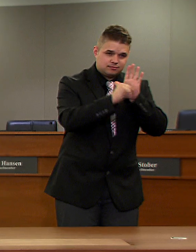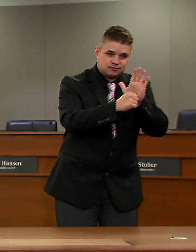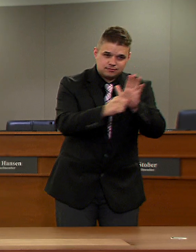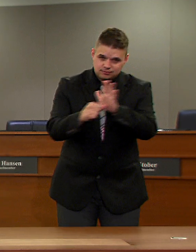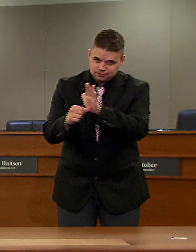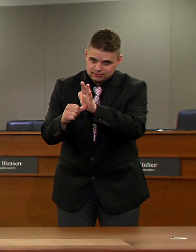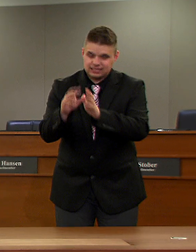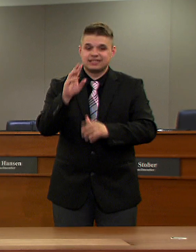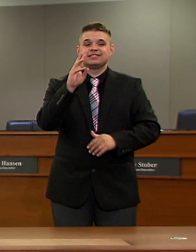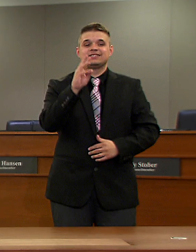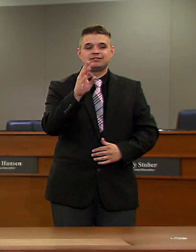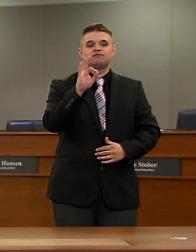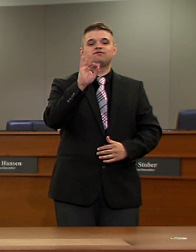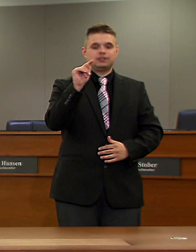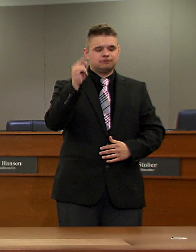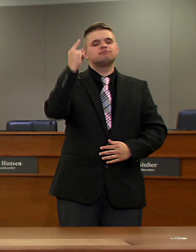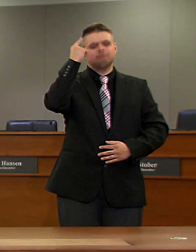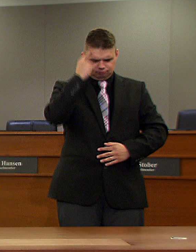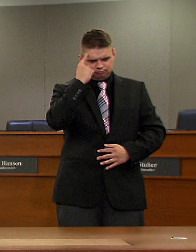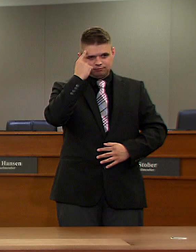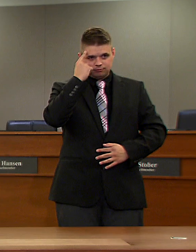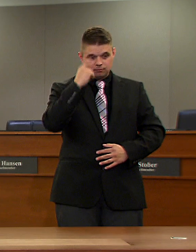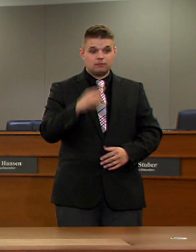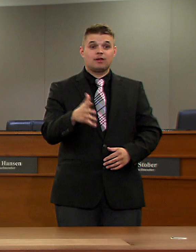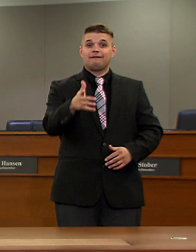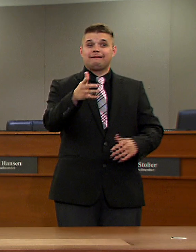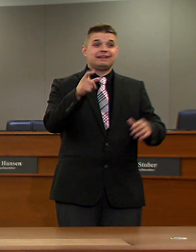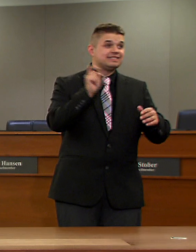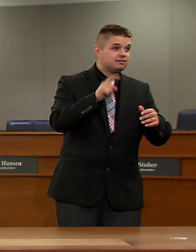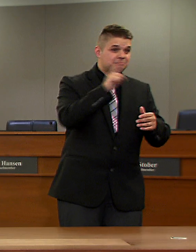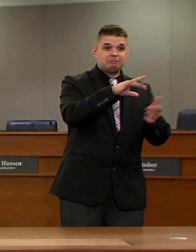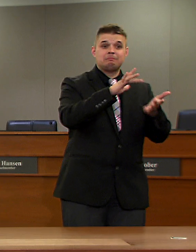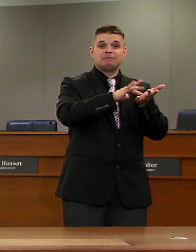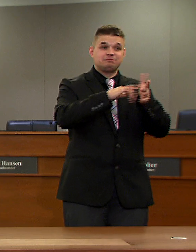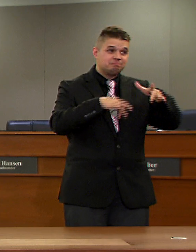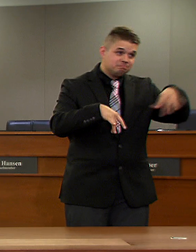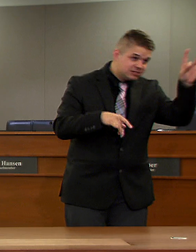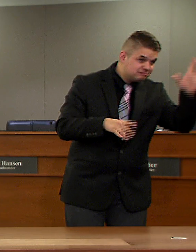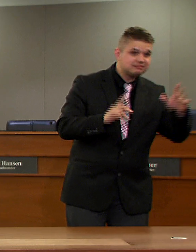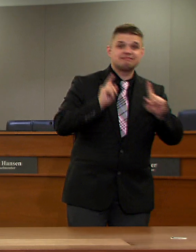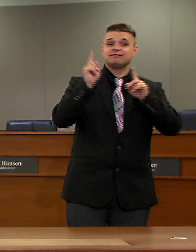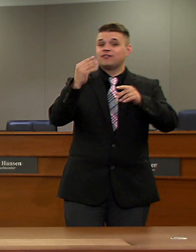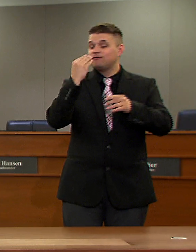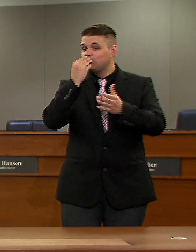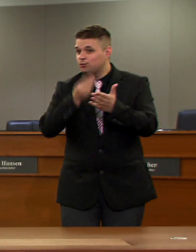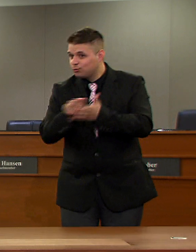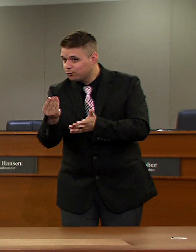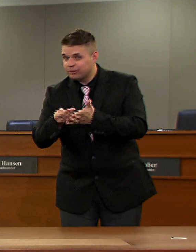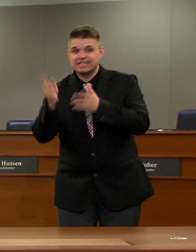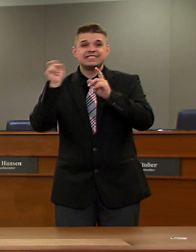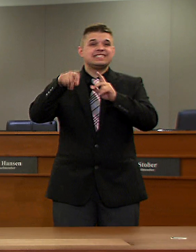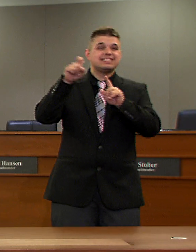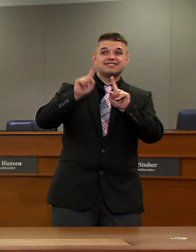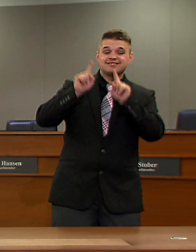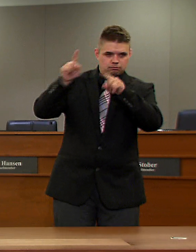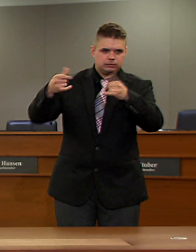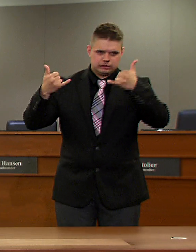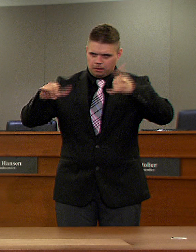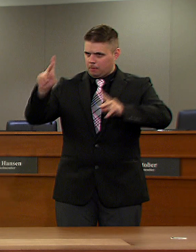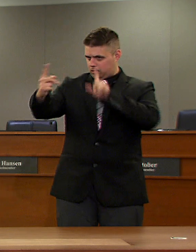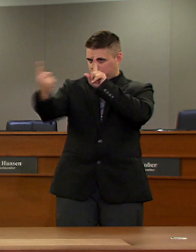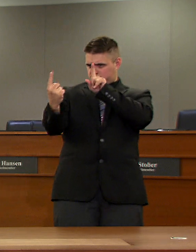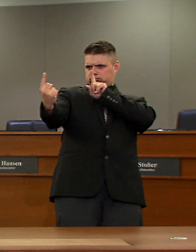need to go shopping for food or medicine, please stay at least 6 feet away from people and limit your time